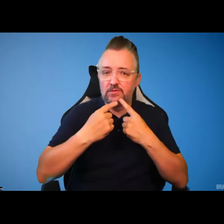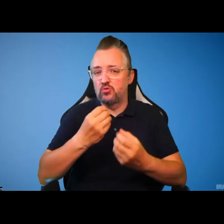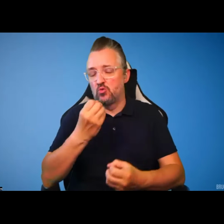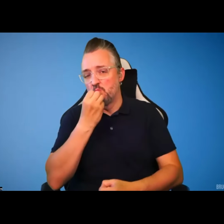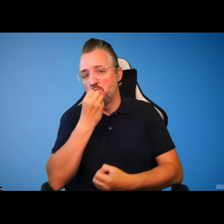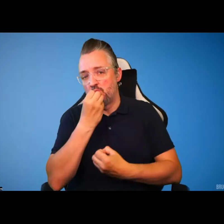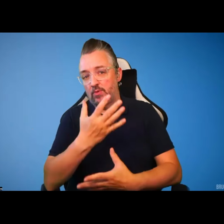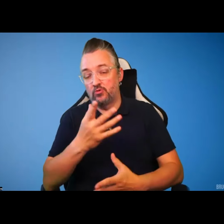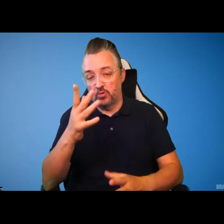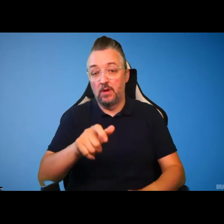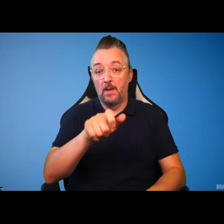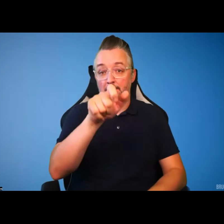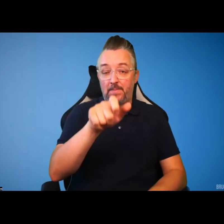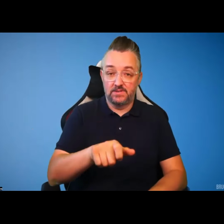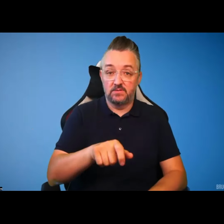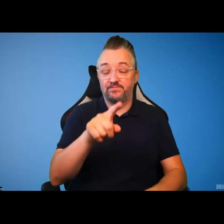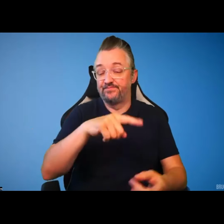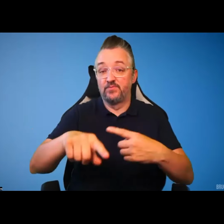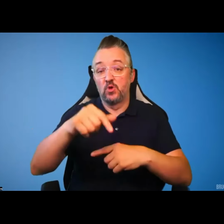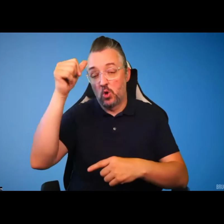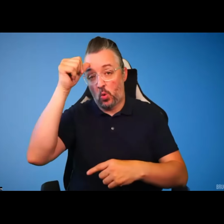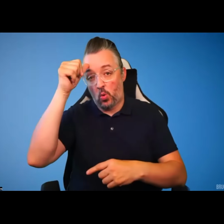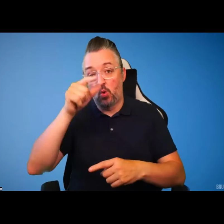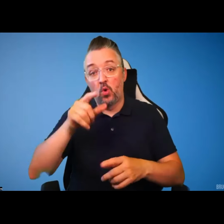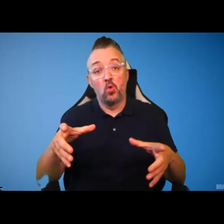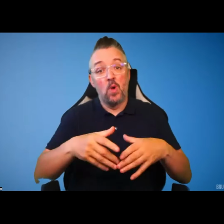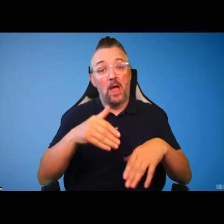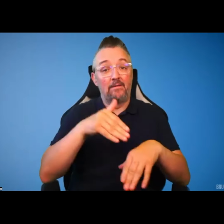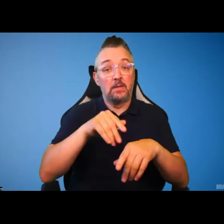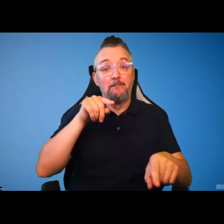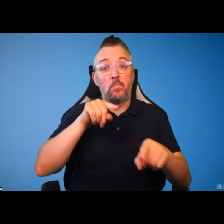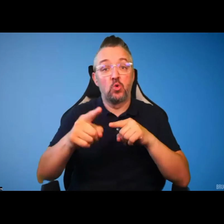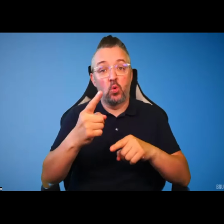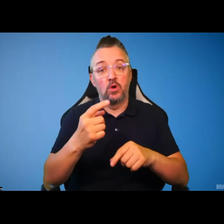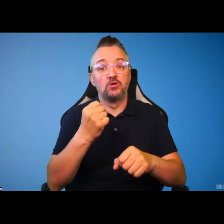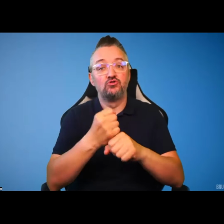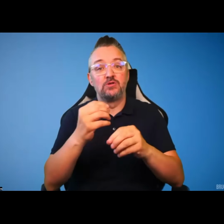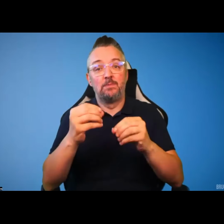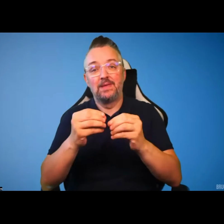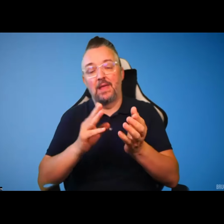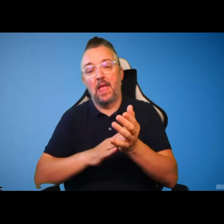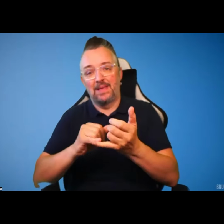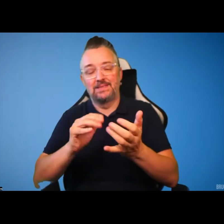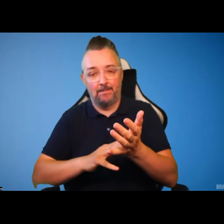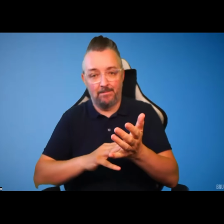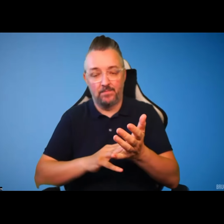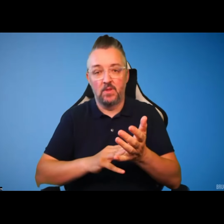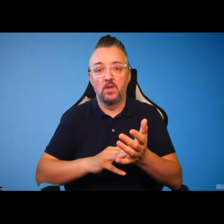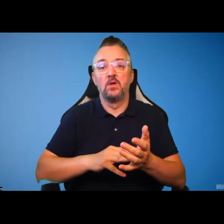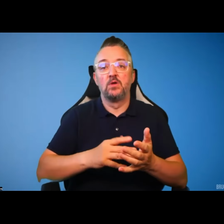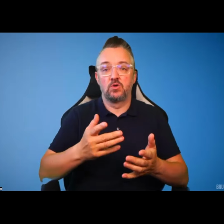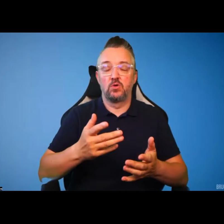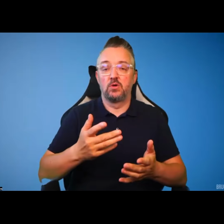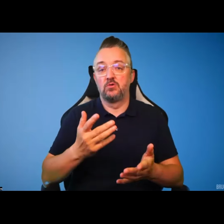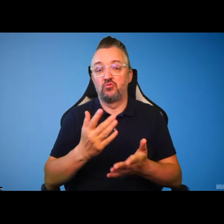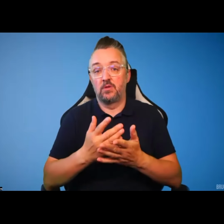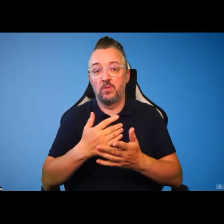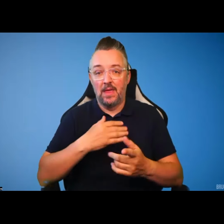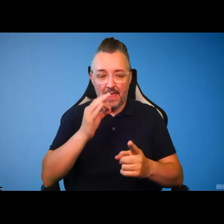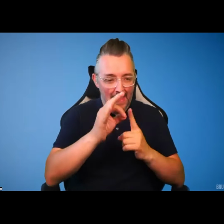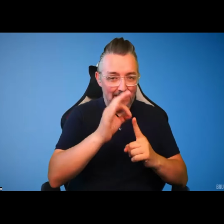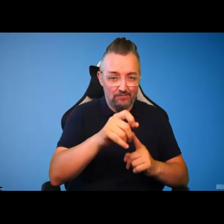terms of person, I think you all know that the group most affected just now is GB-MSM. So from our interviews with